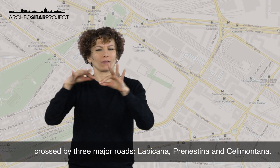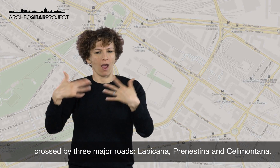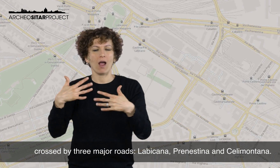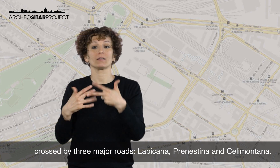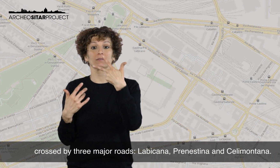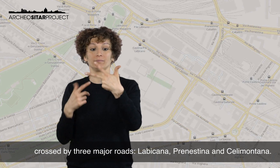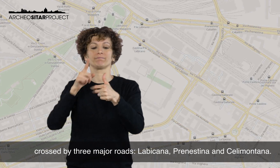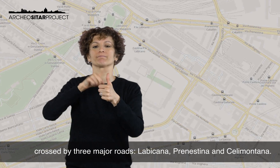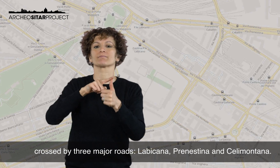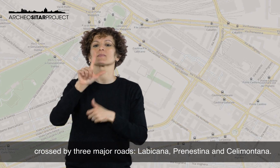Prenestina,